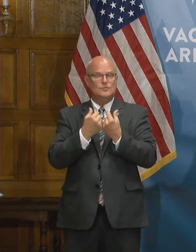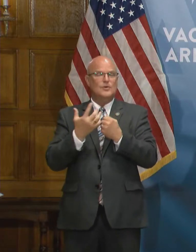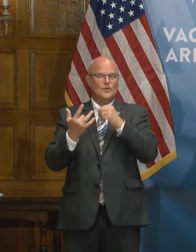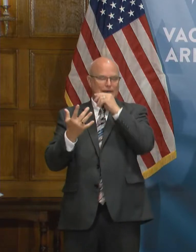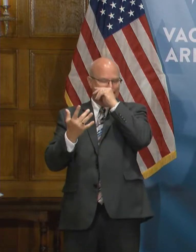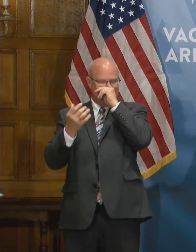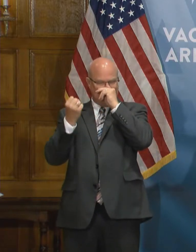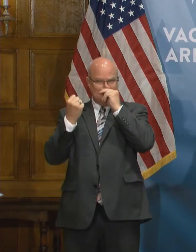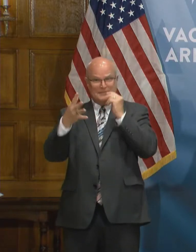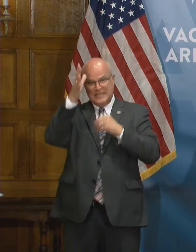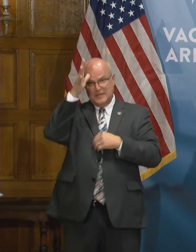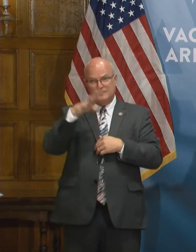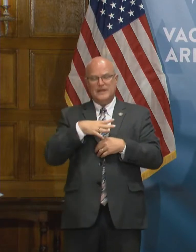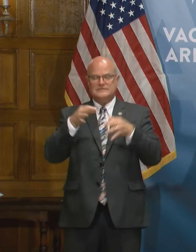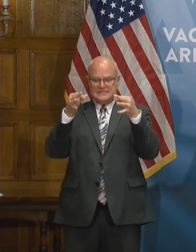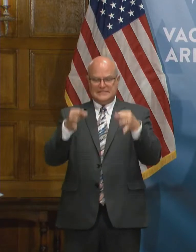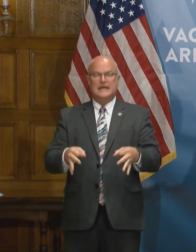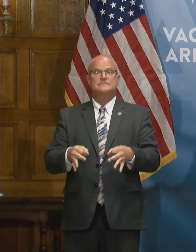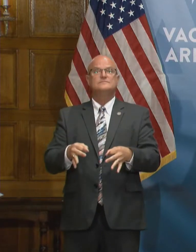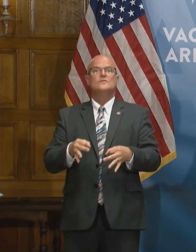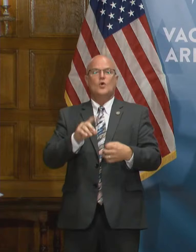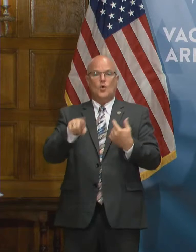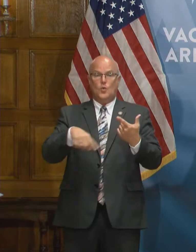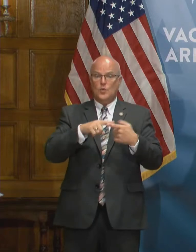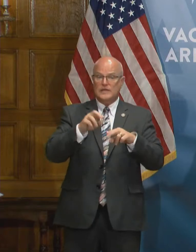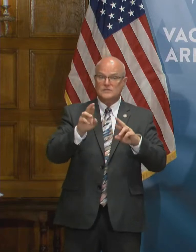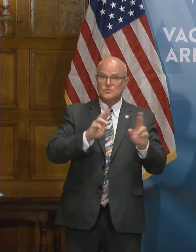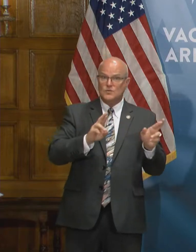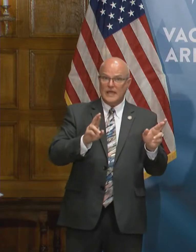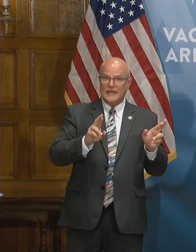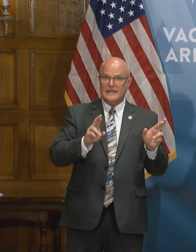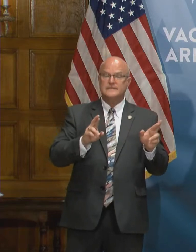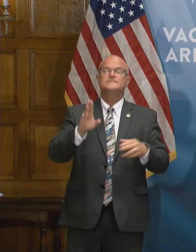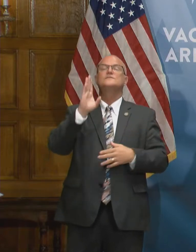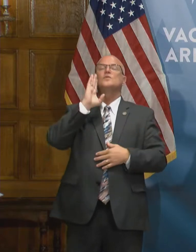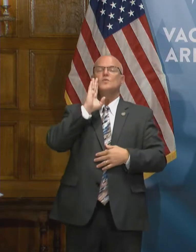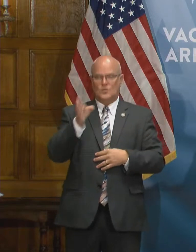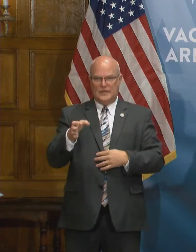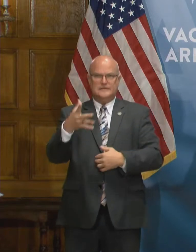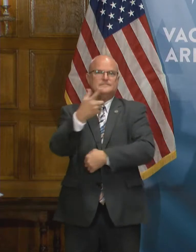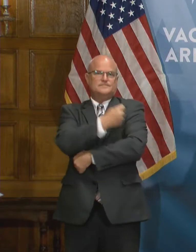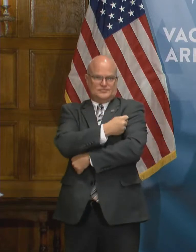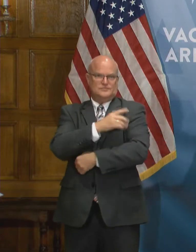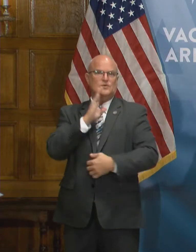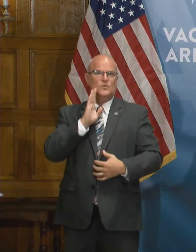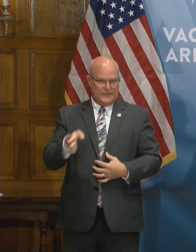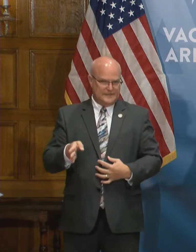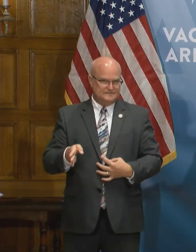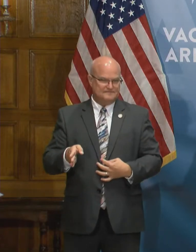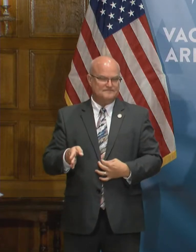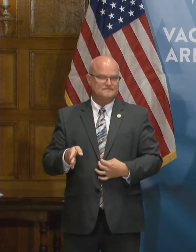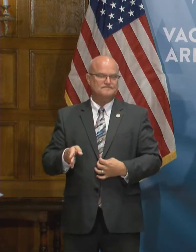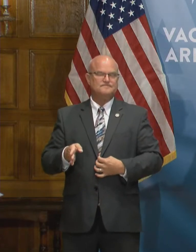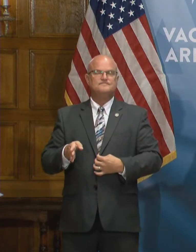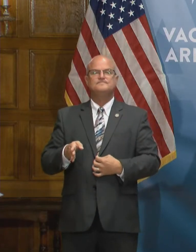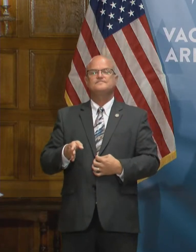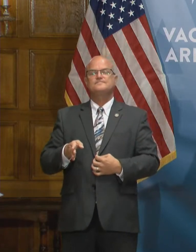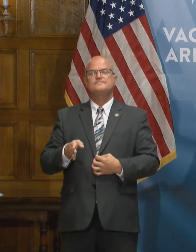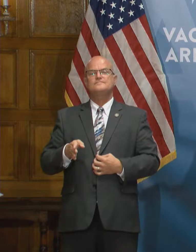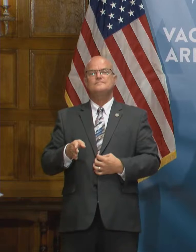because many parents have already made the decision whenever that's ready and available, I want my child to have that